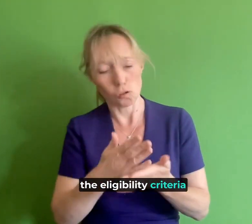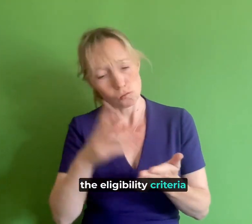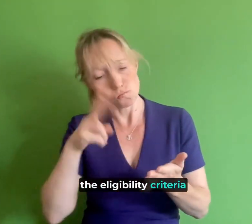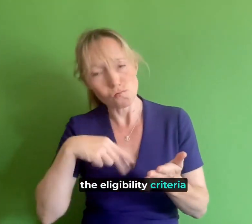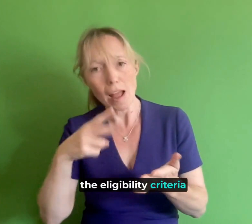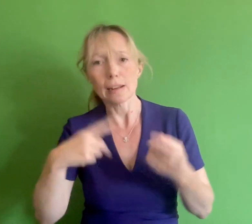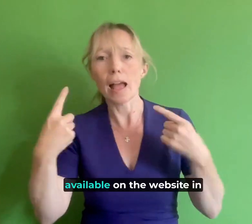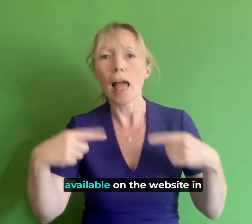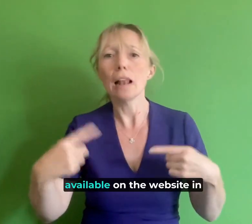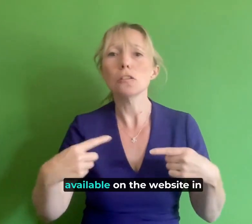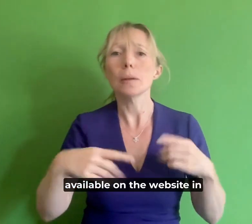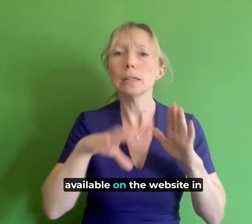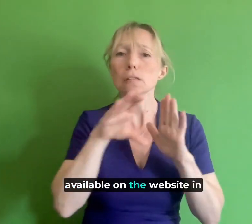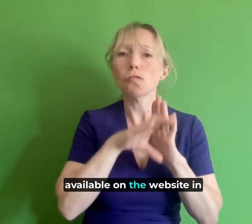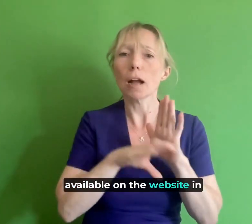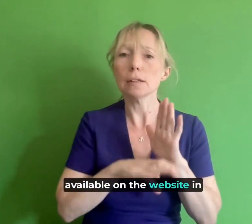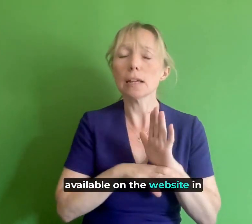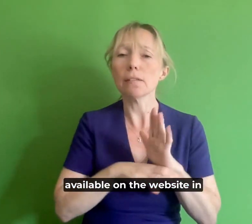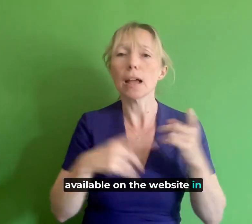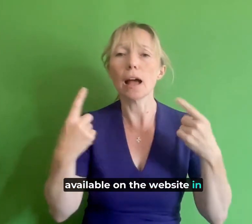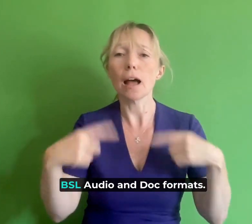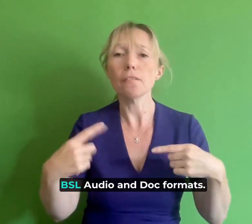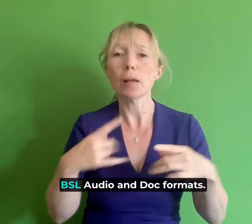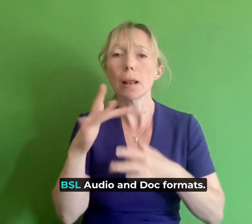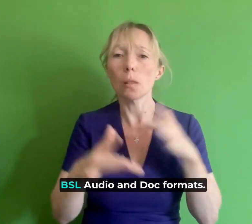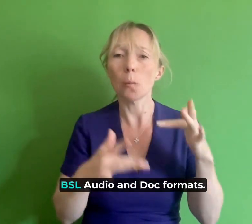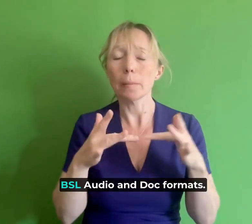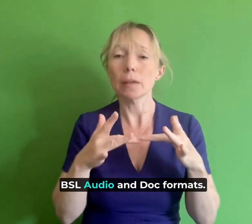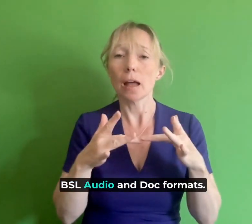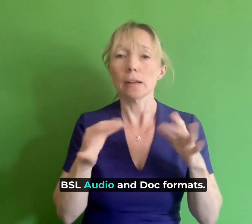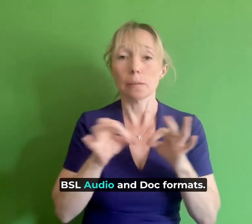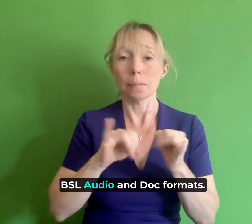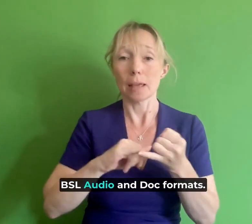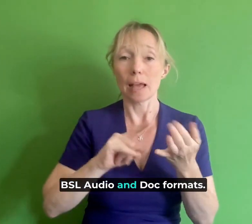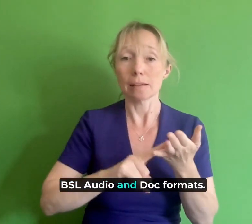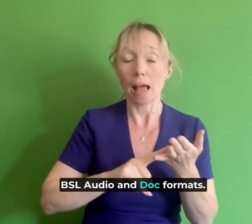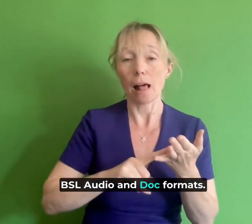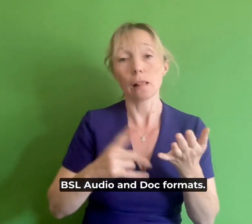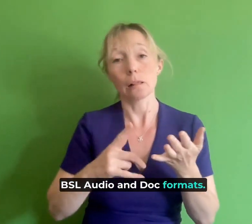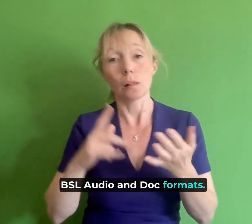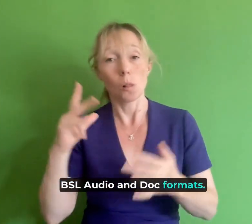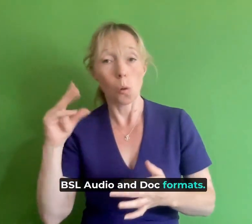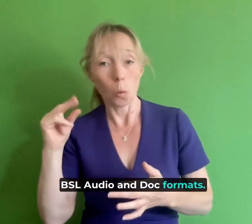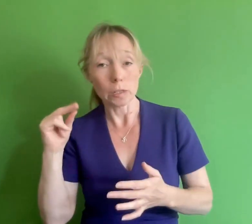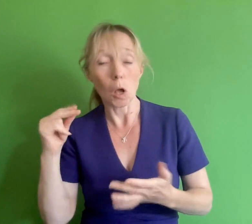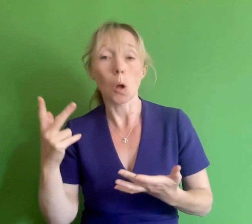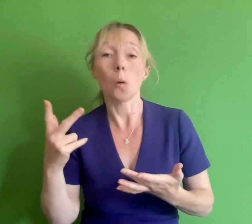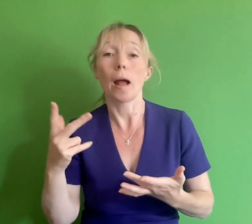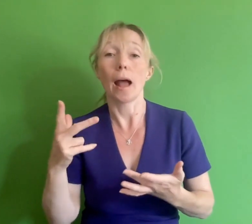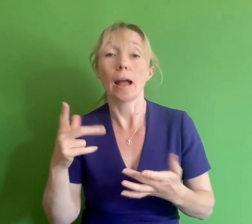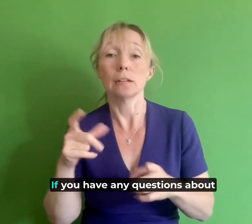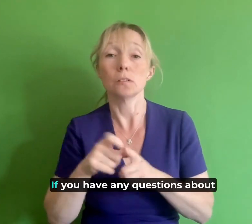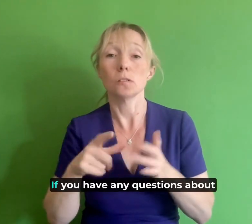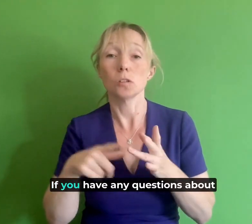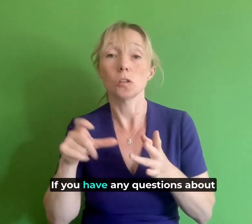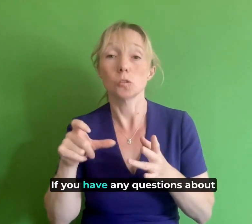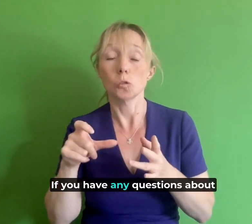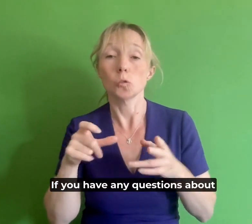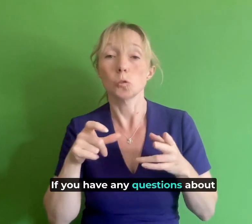criteria available on the website in BSL, audio, and doc formats. If you have any